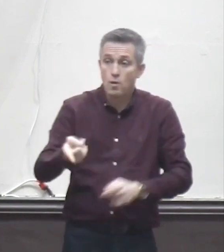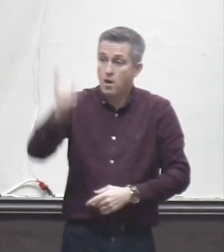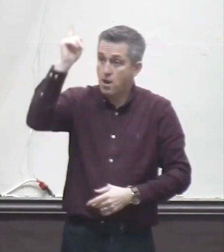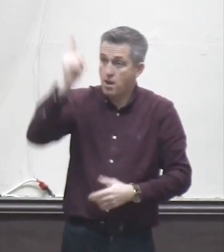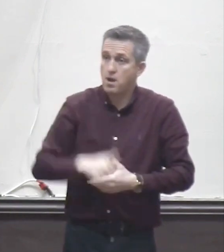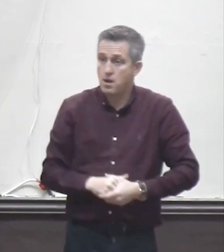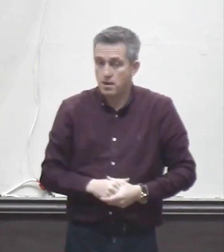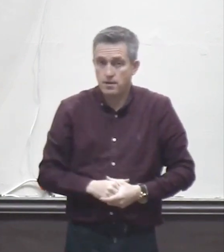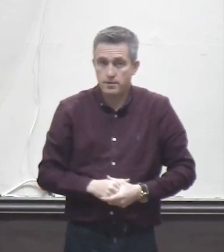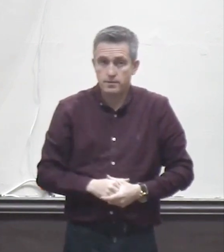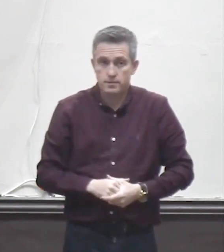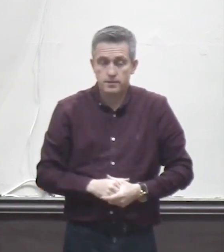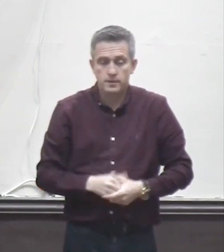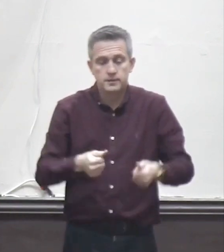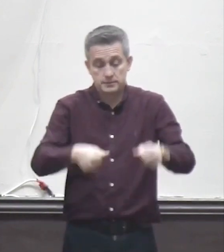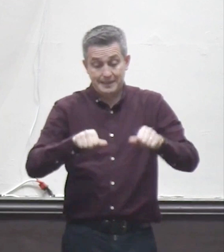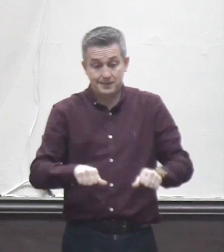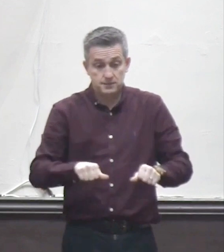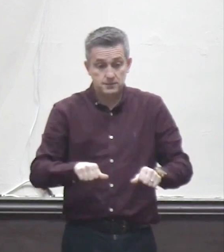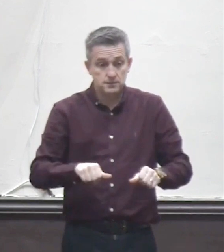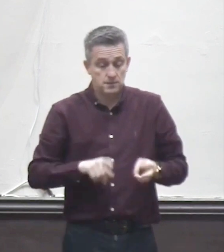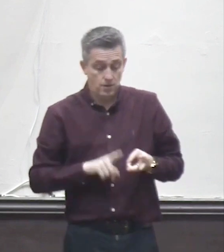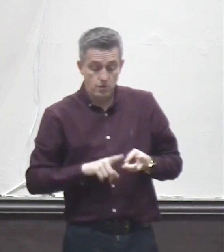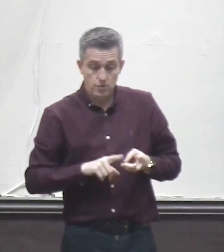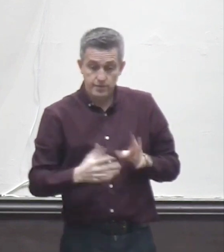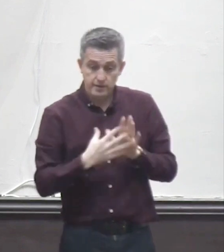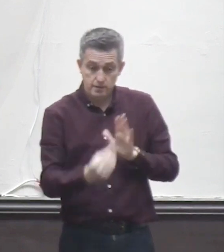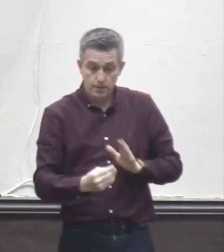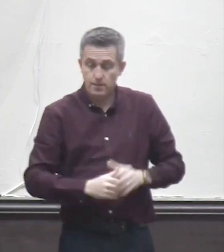Now we move on to another aspect, and the third example.